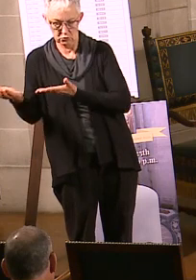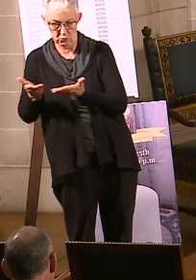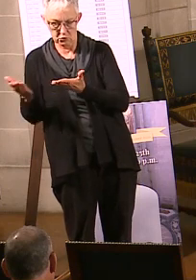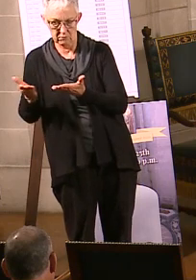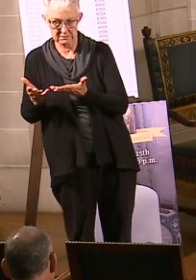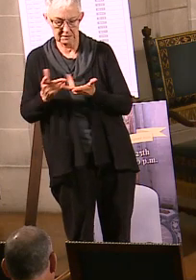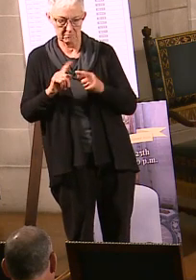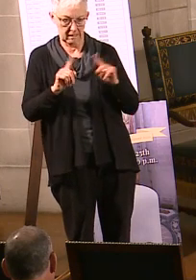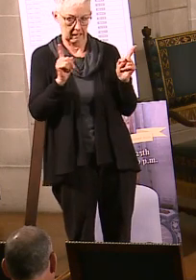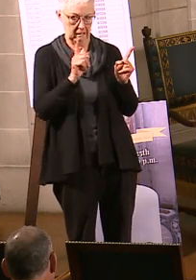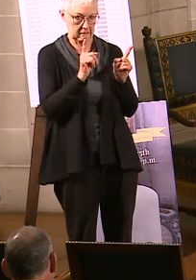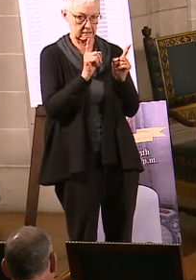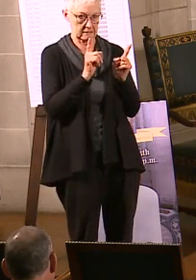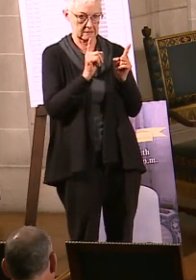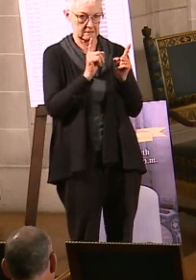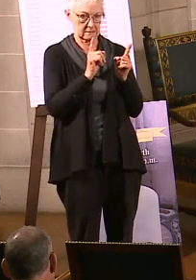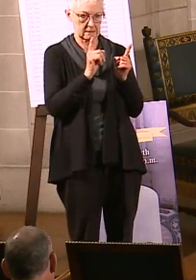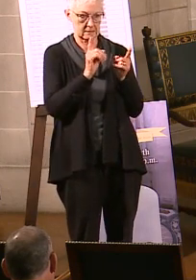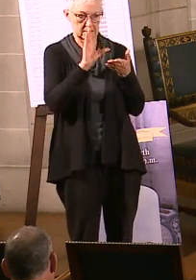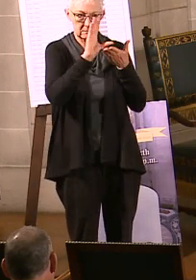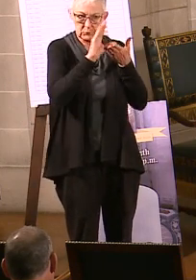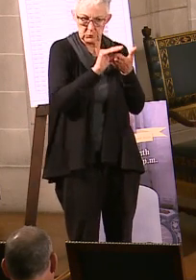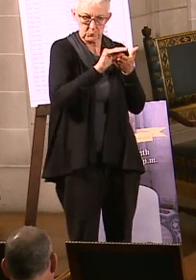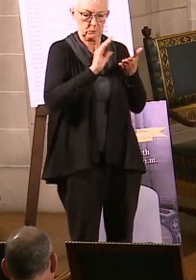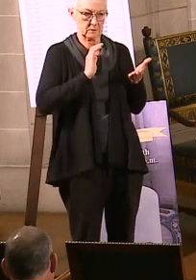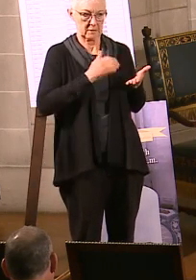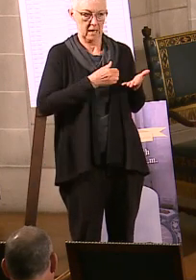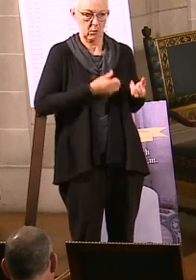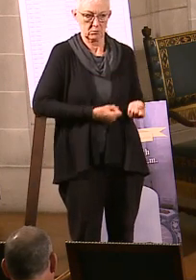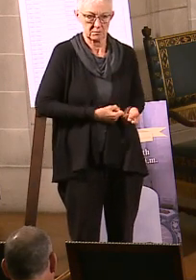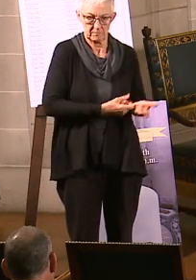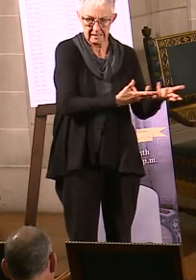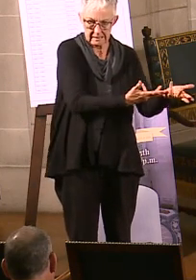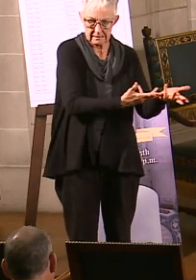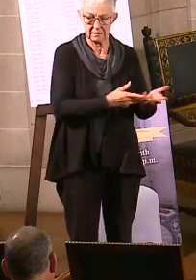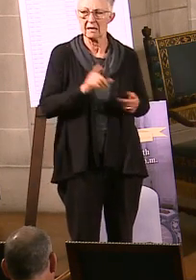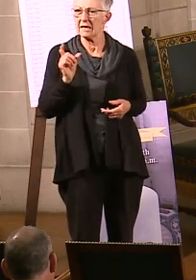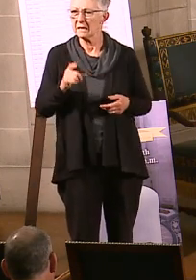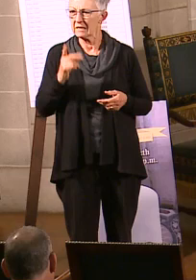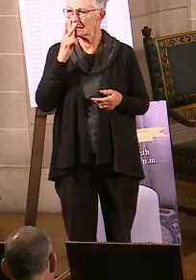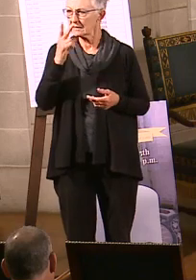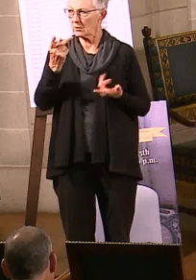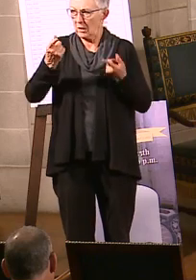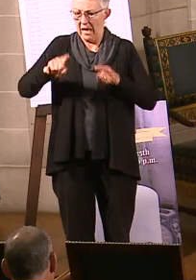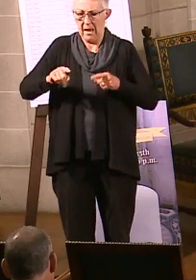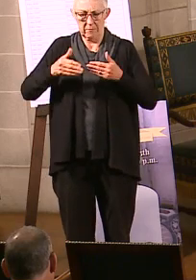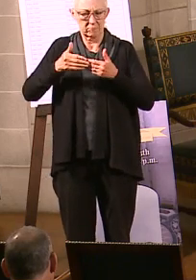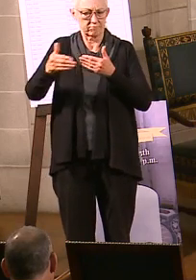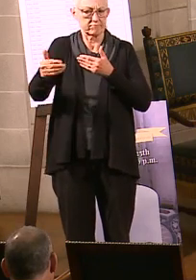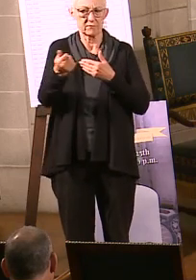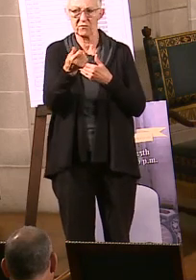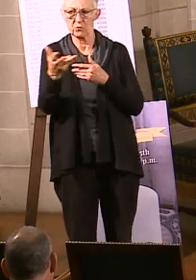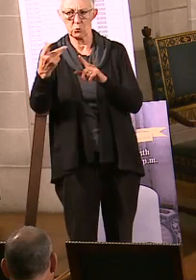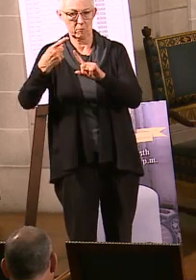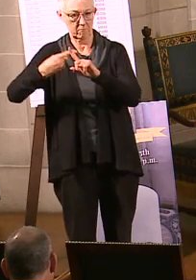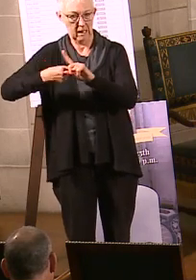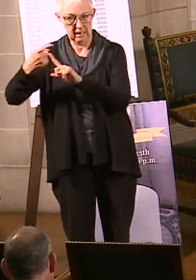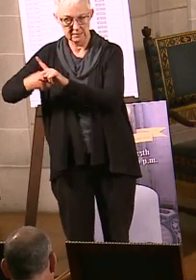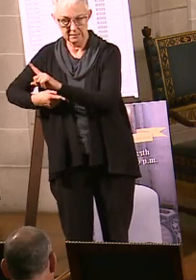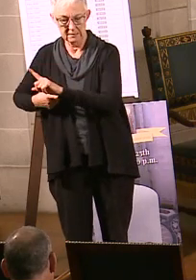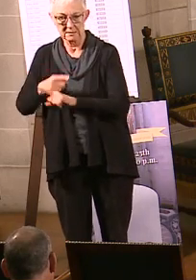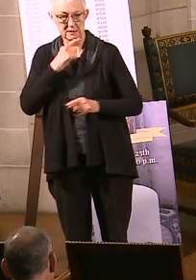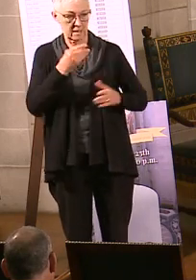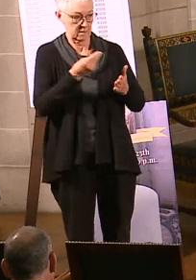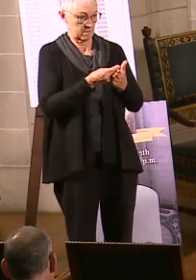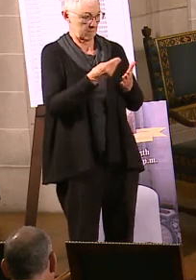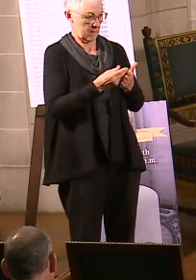And some of it, again, we're just going to need to see what happens over the course of the next couple of months. You know, for example, the revenues that we had from March